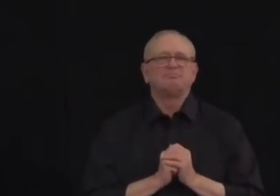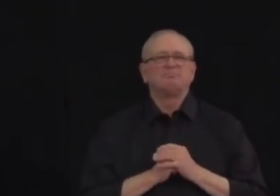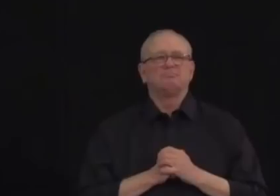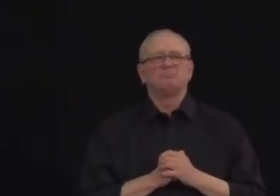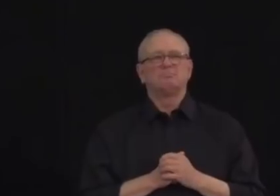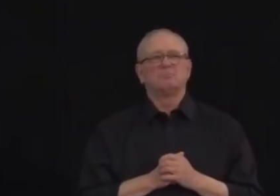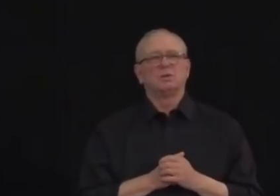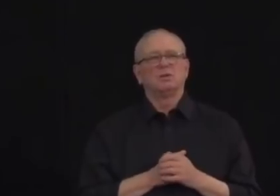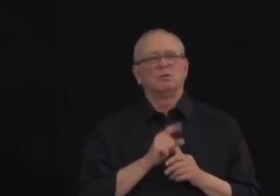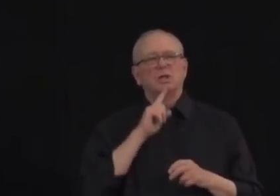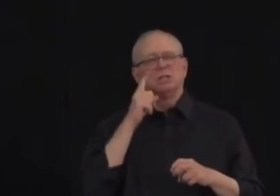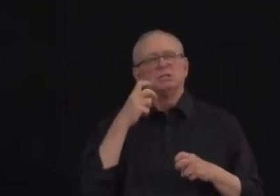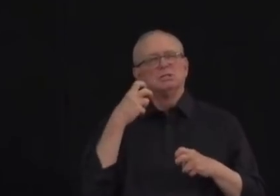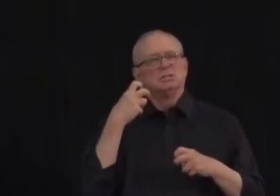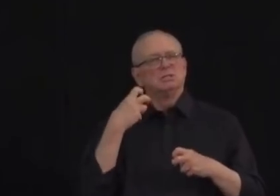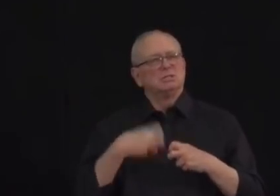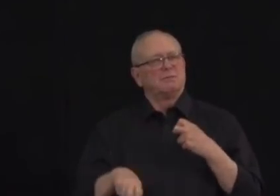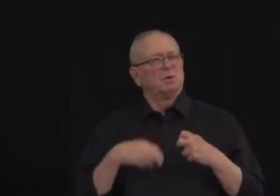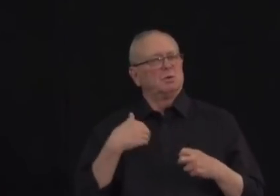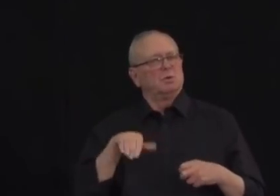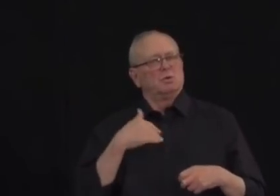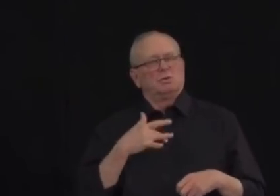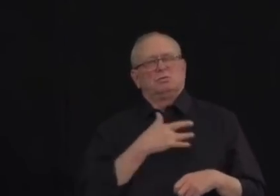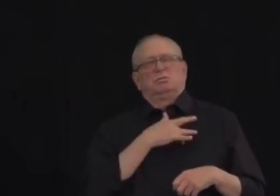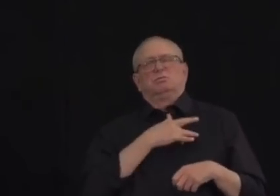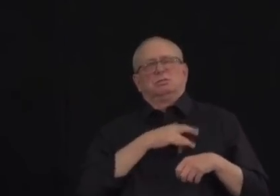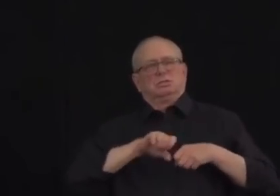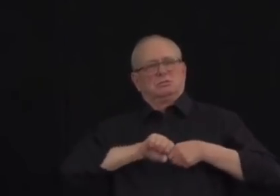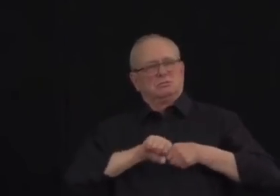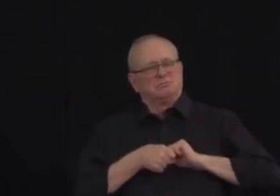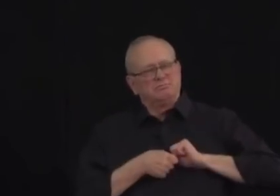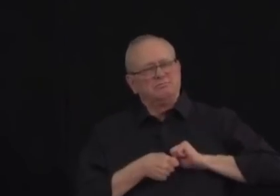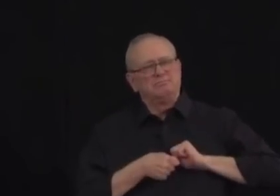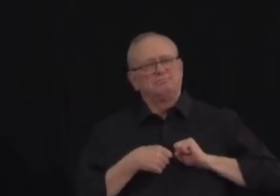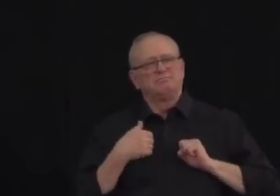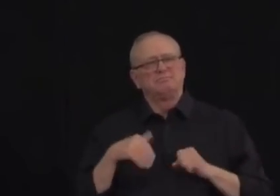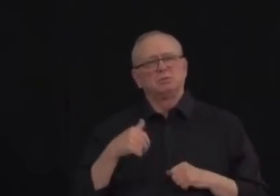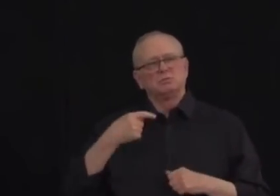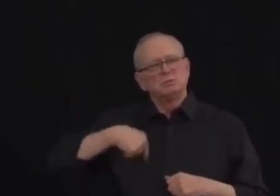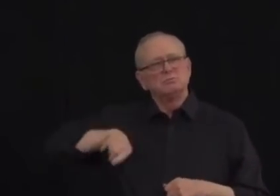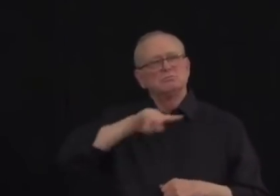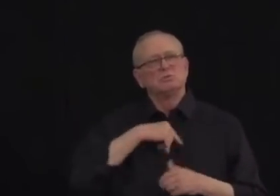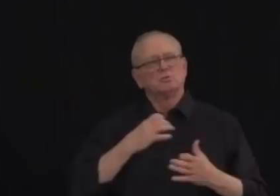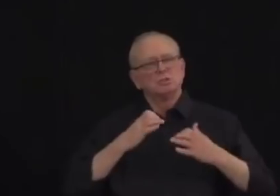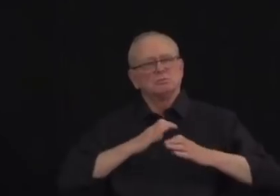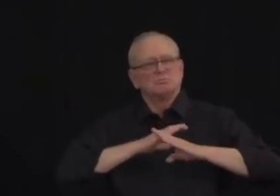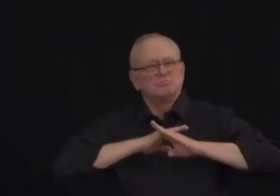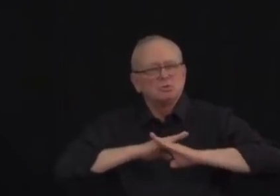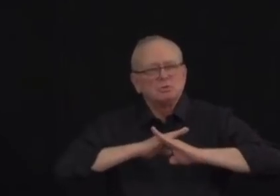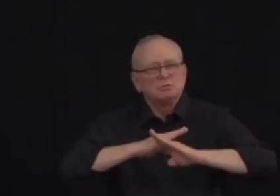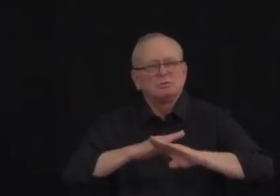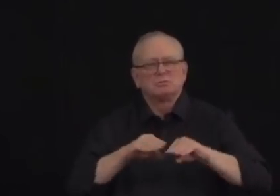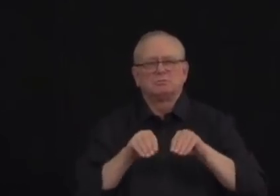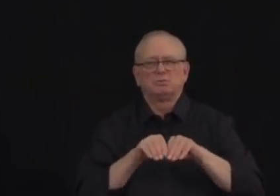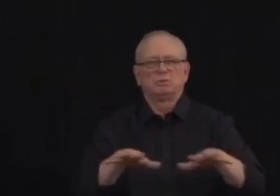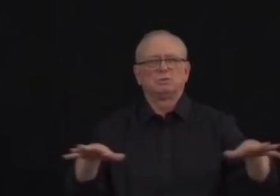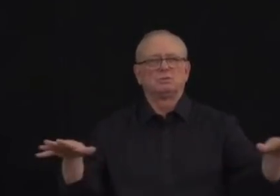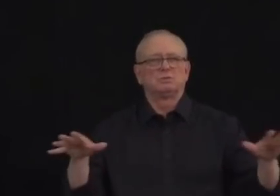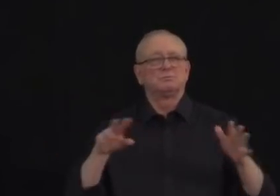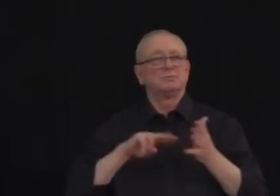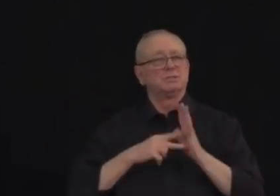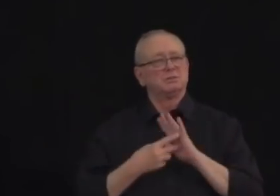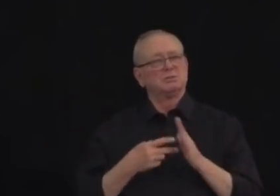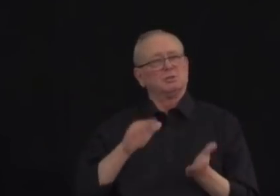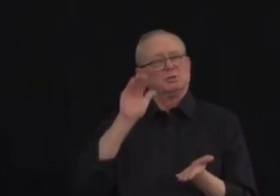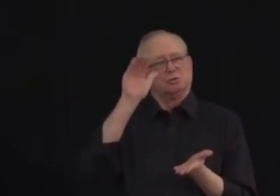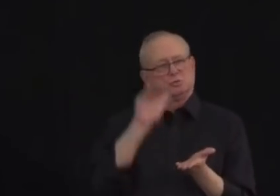measures that are implemented now. Preventing the spread prevents deaths. Another way of preventing the spread